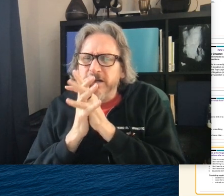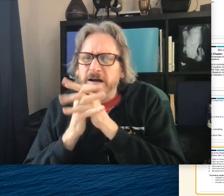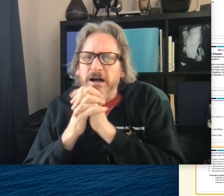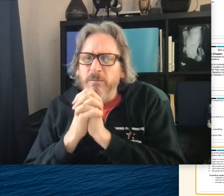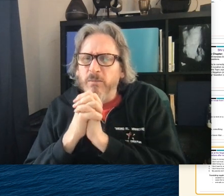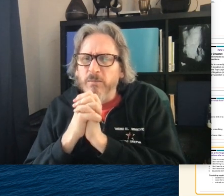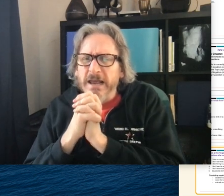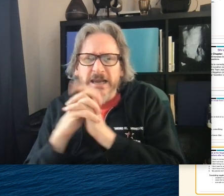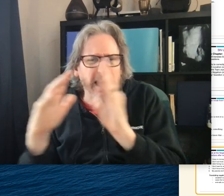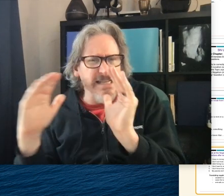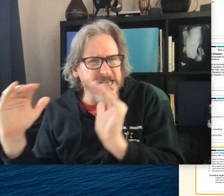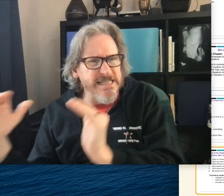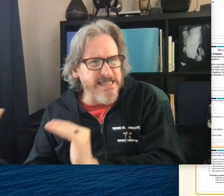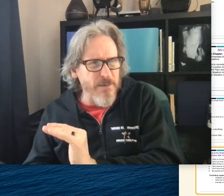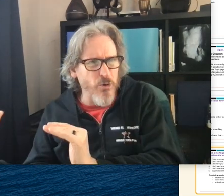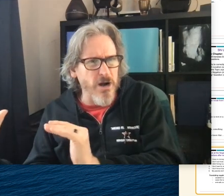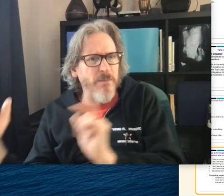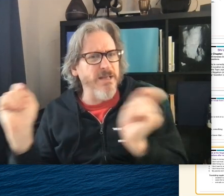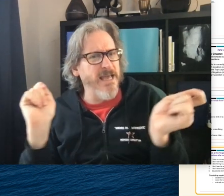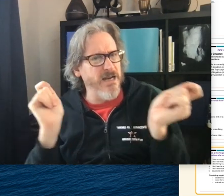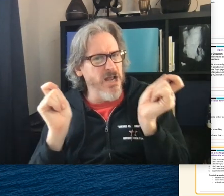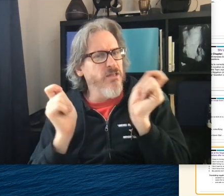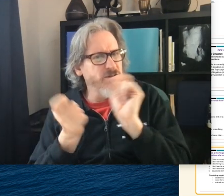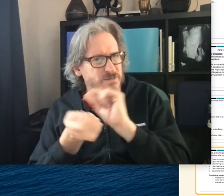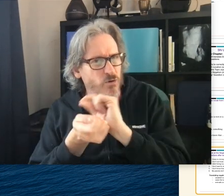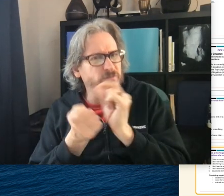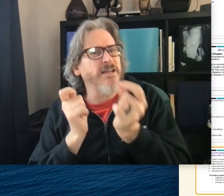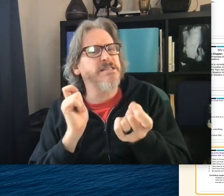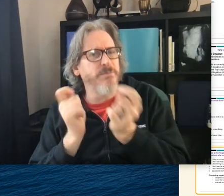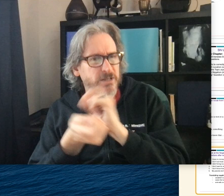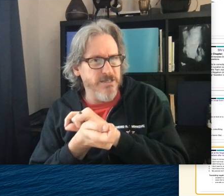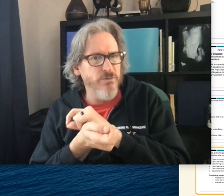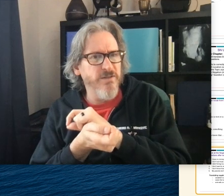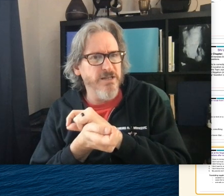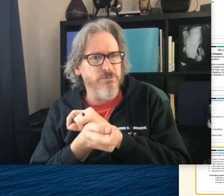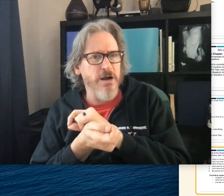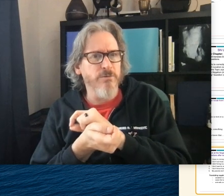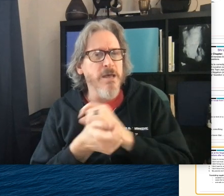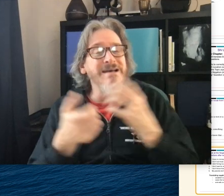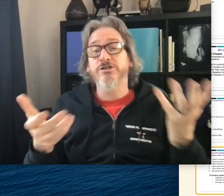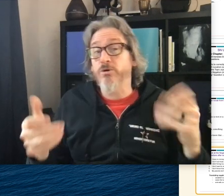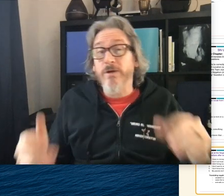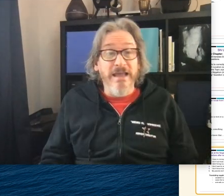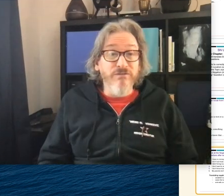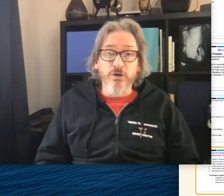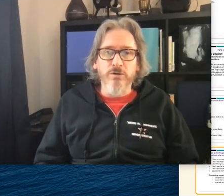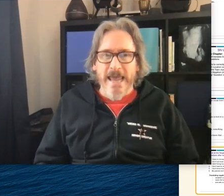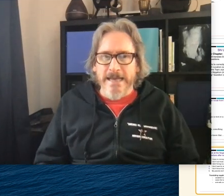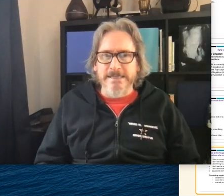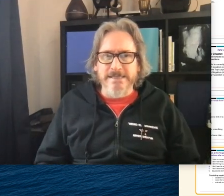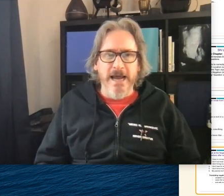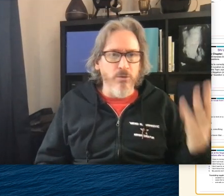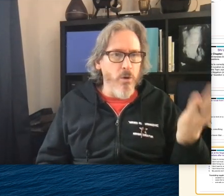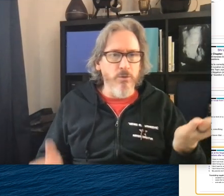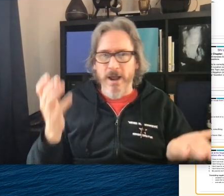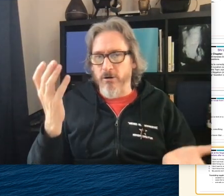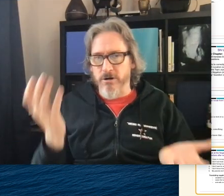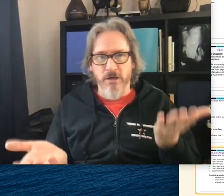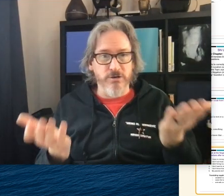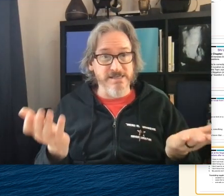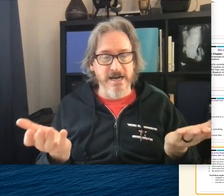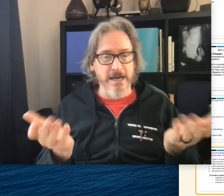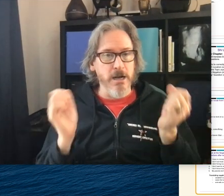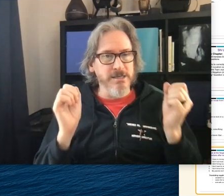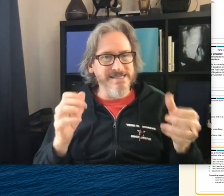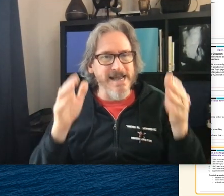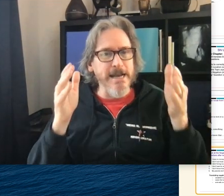trying to think, as sentences get more complicated, there's more flexibility to move things around. So if you can't decide one way or